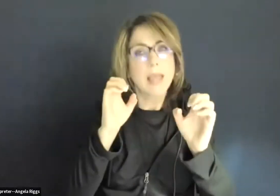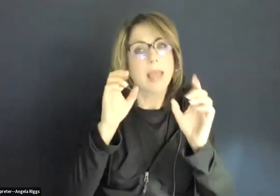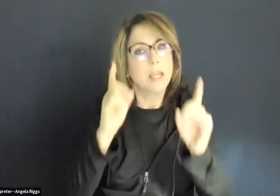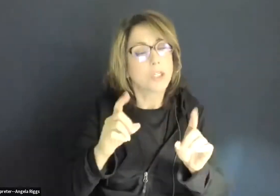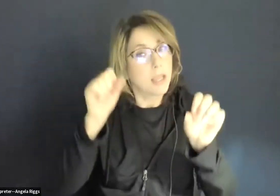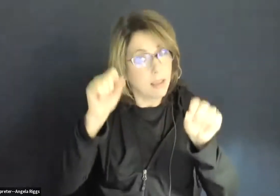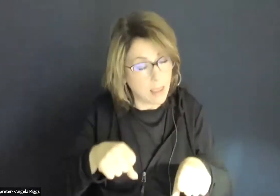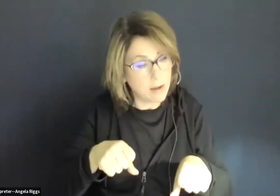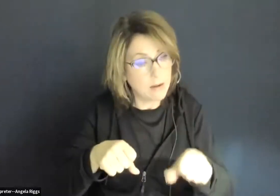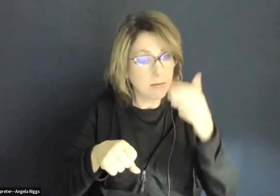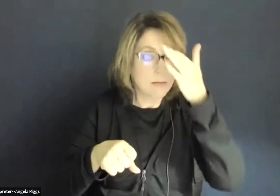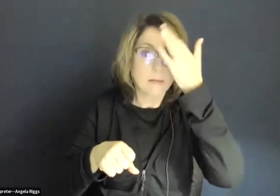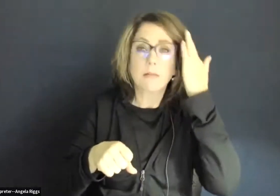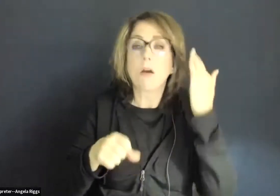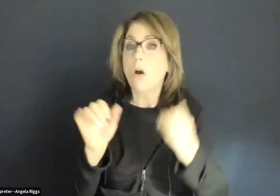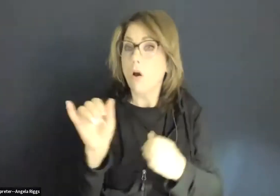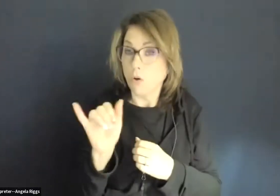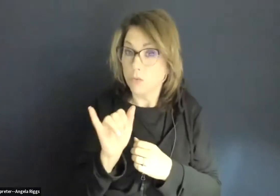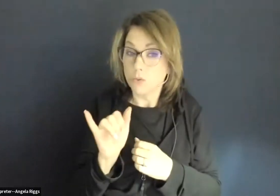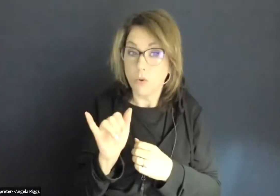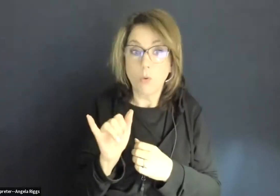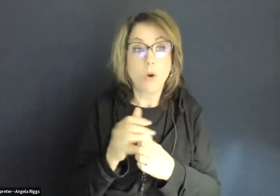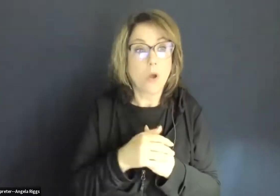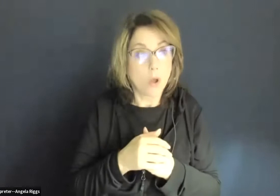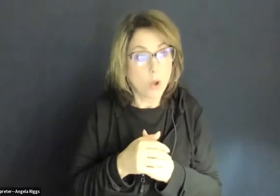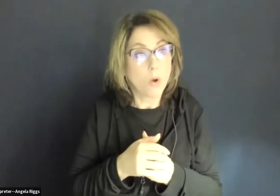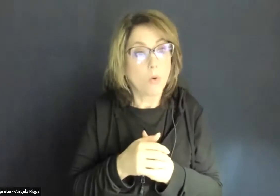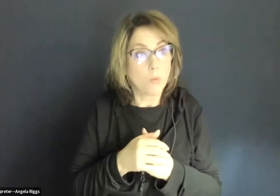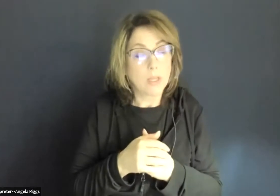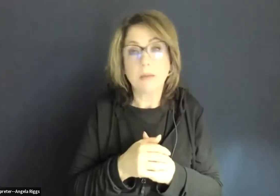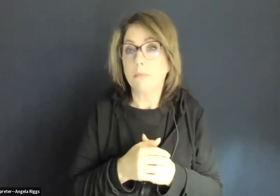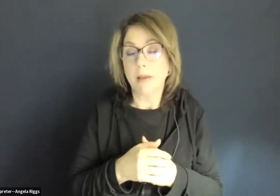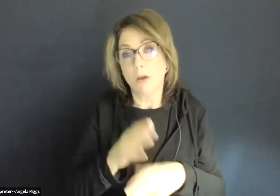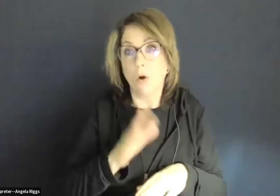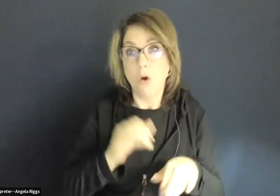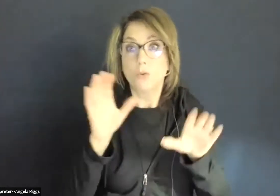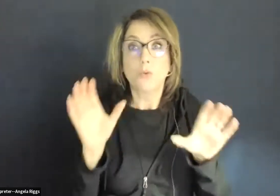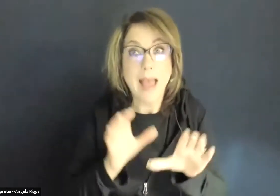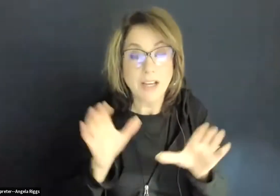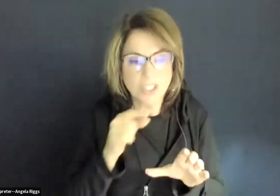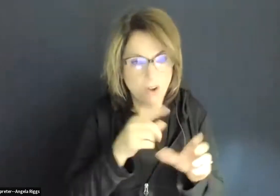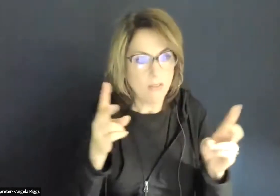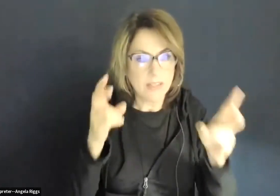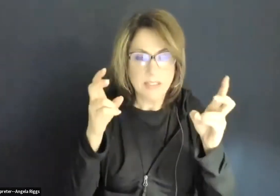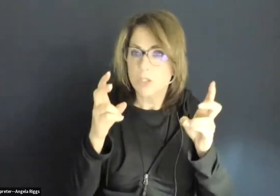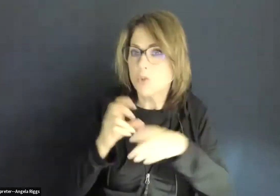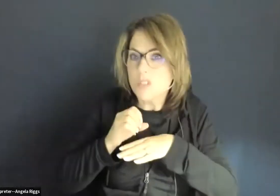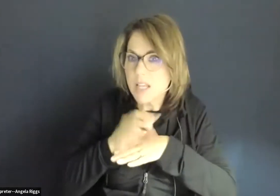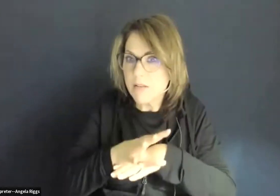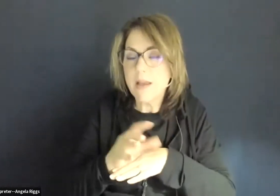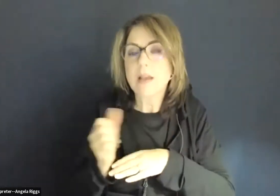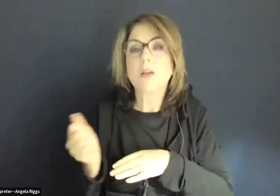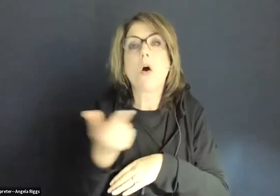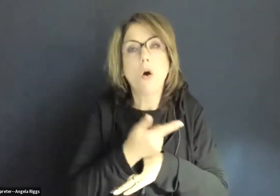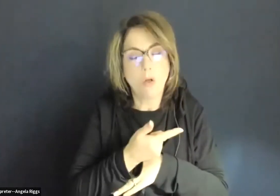them. And also we make calls to action on these issues that affect everyone, but